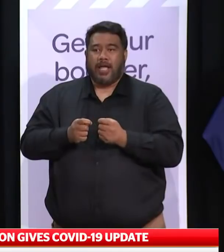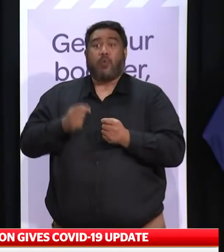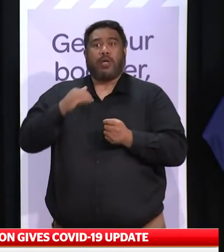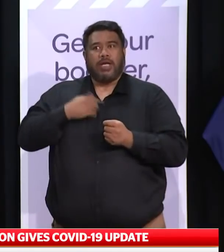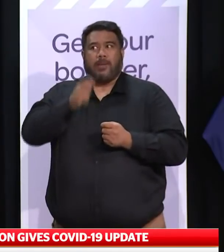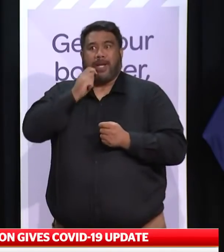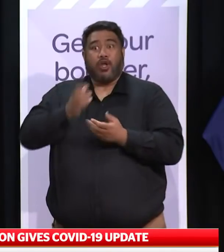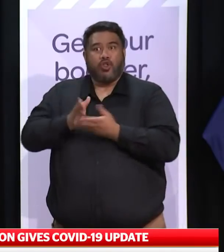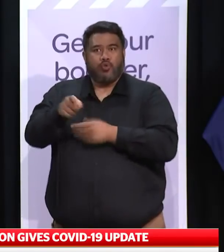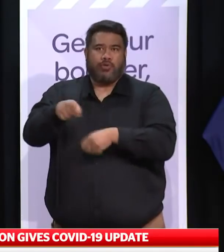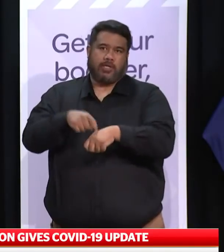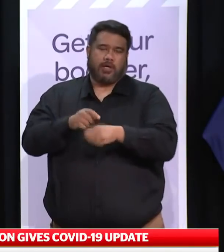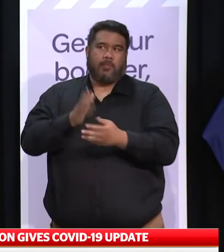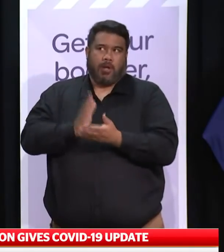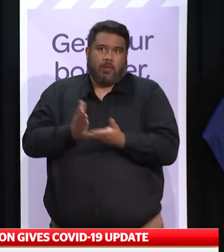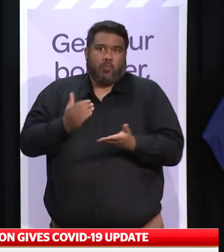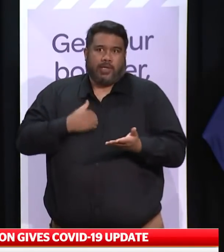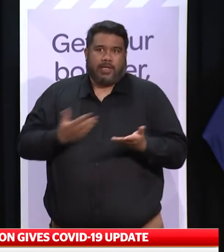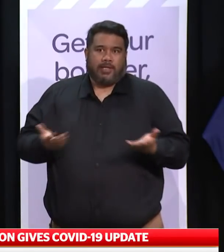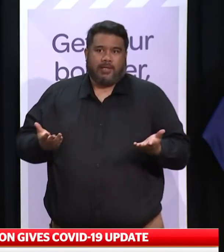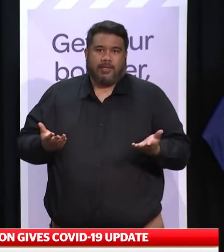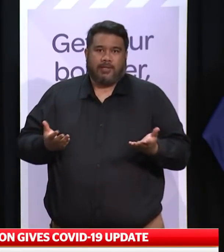throughout our time in COVID.